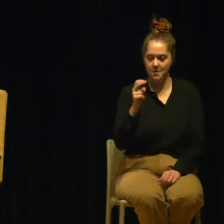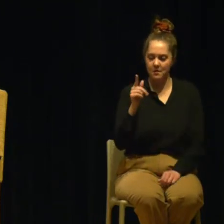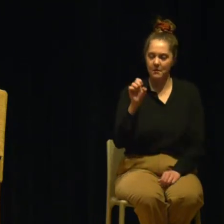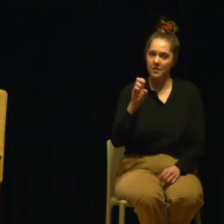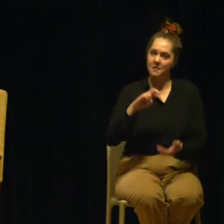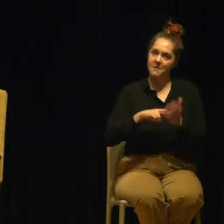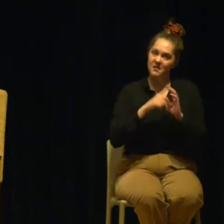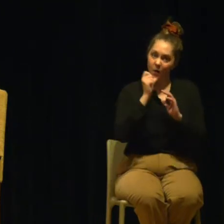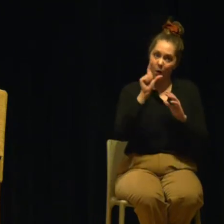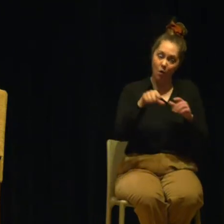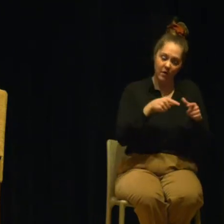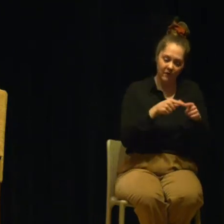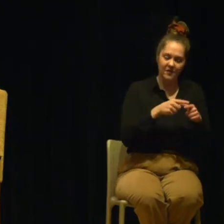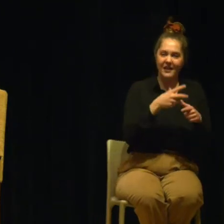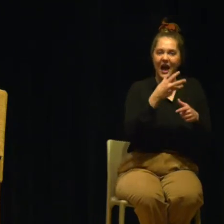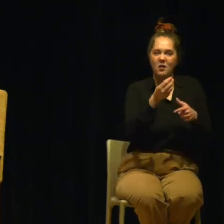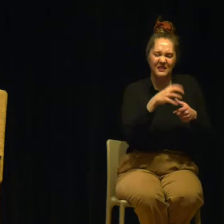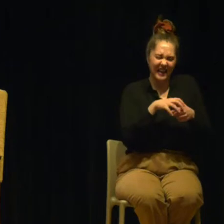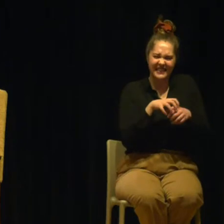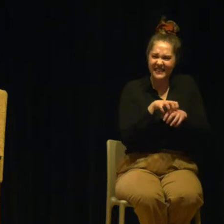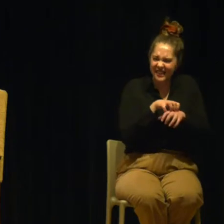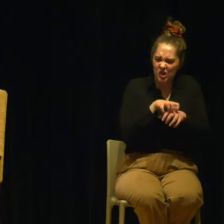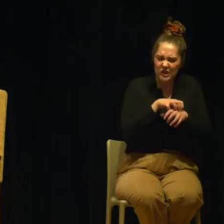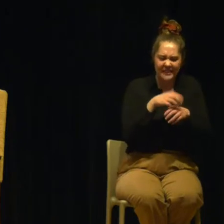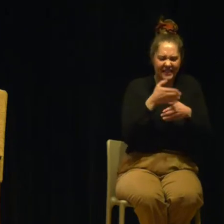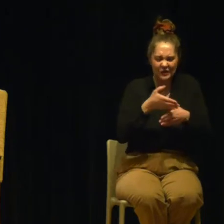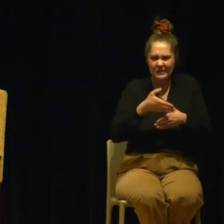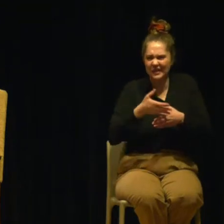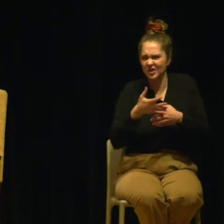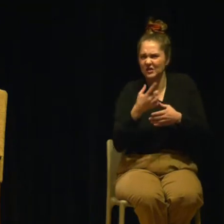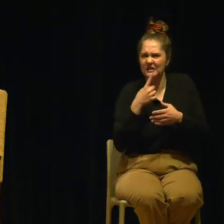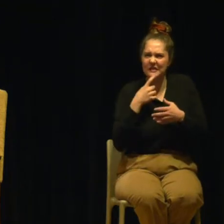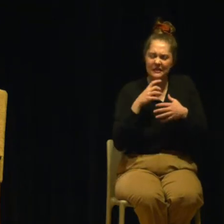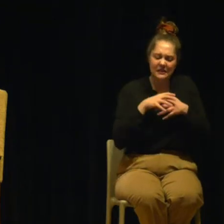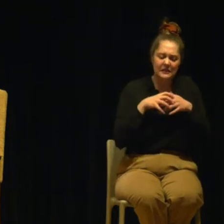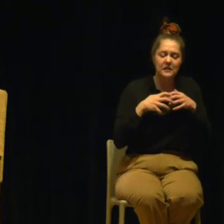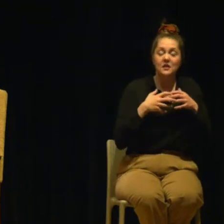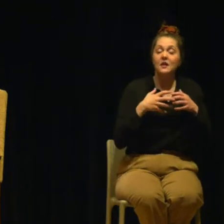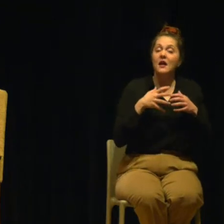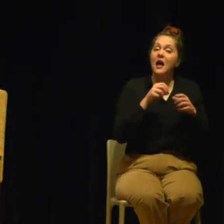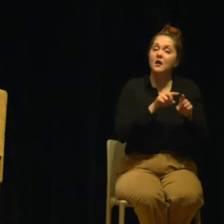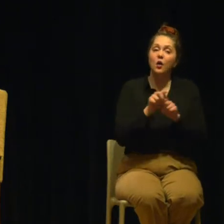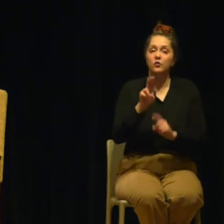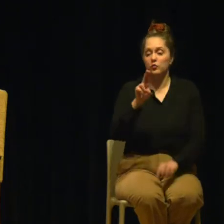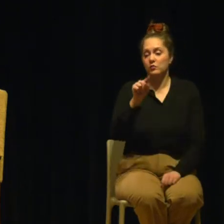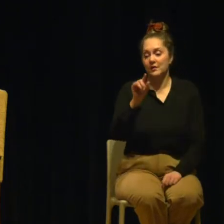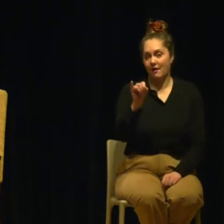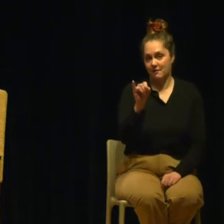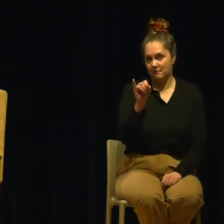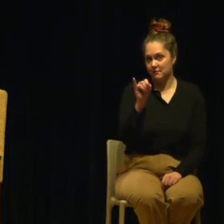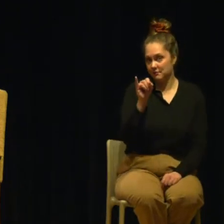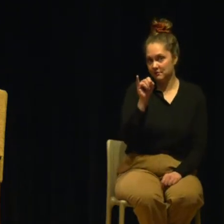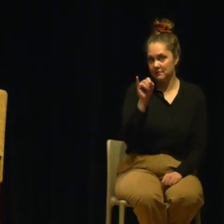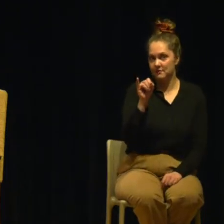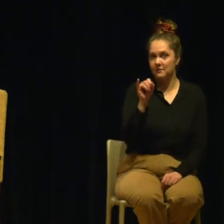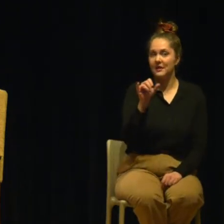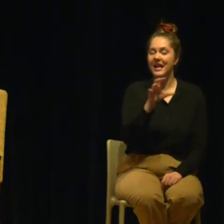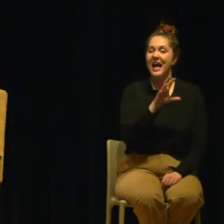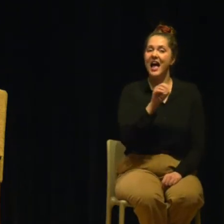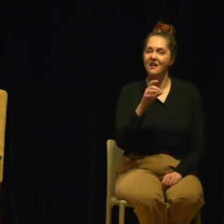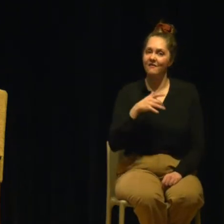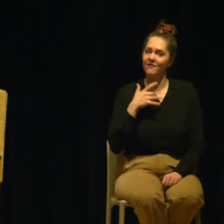the outside, it's the vulva, it's itchiness, it's irritation, and it's also the urinary tract infections and